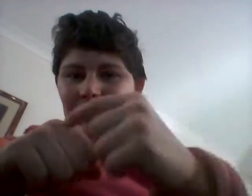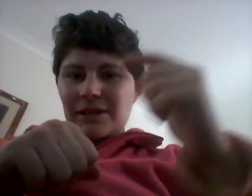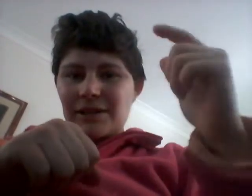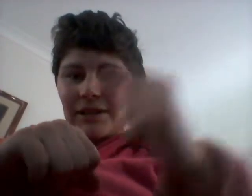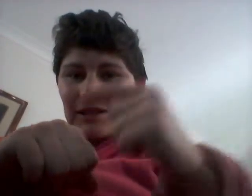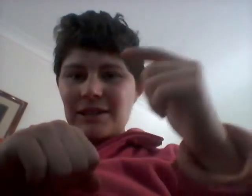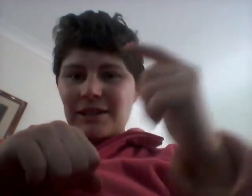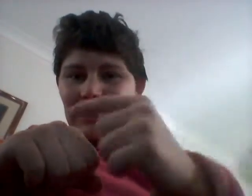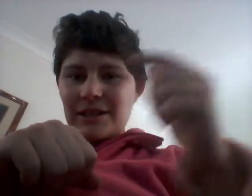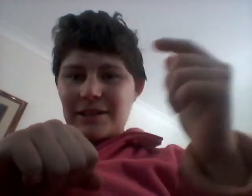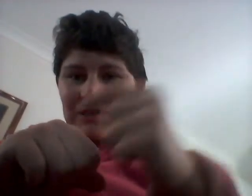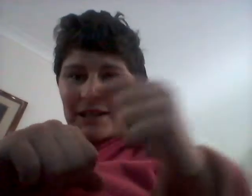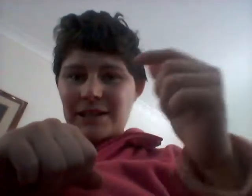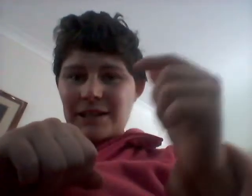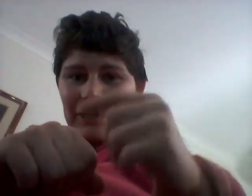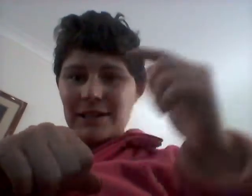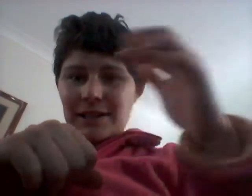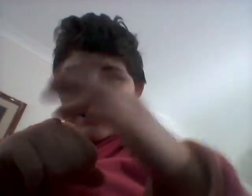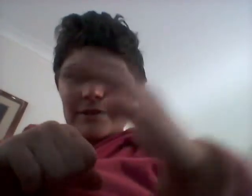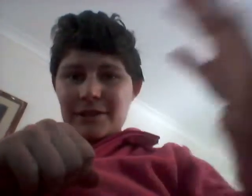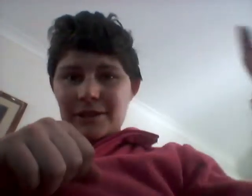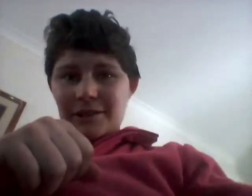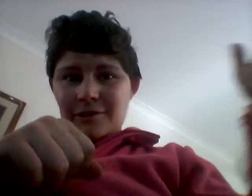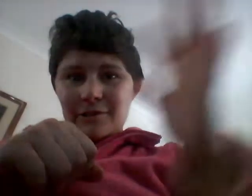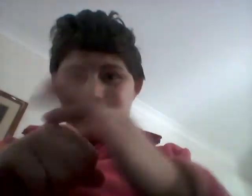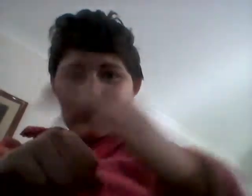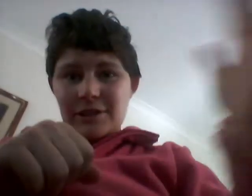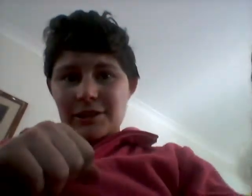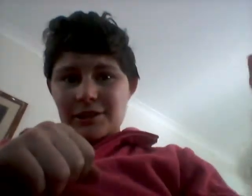diamond in the sky. Twinkle, twinkle,